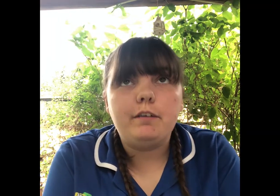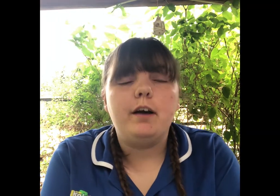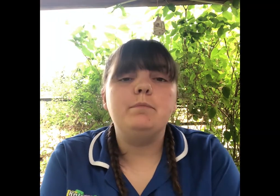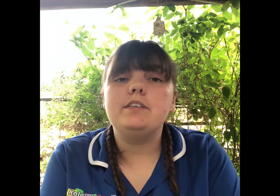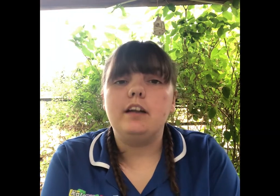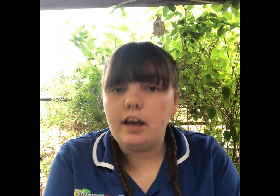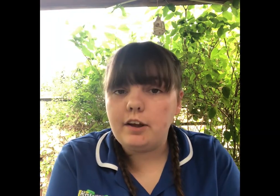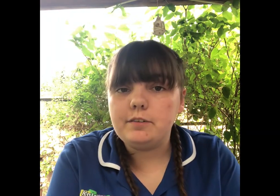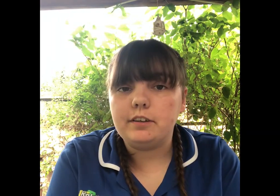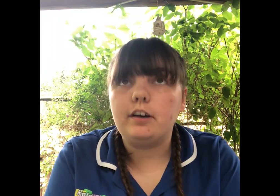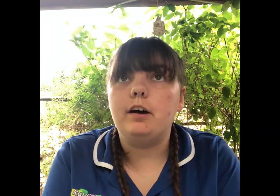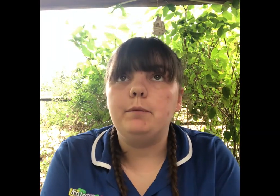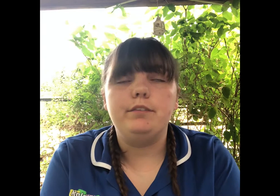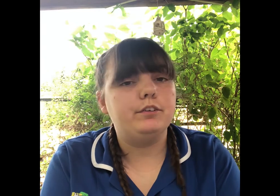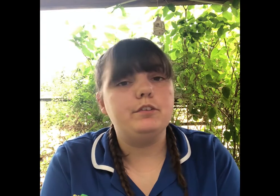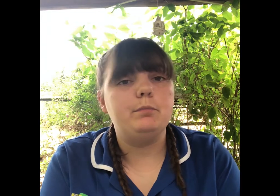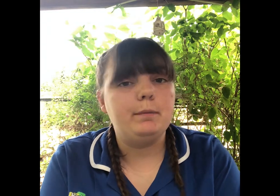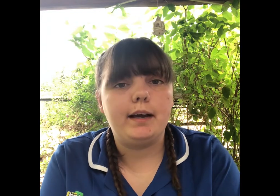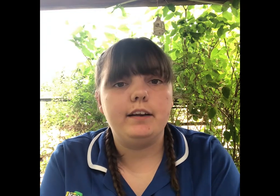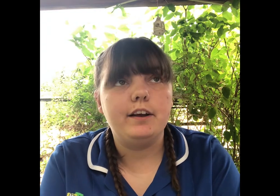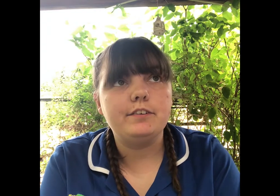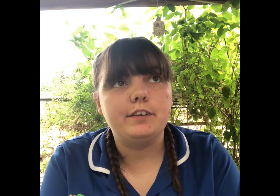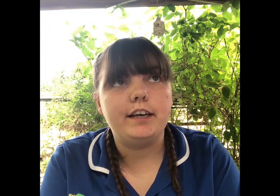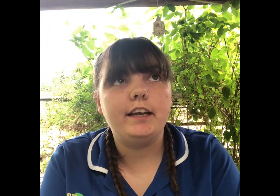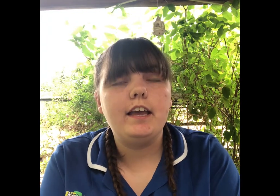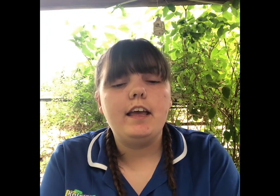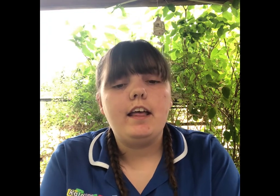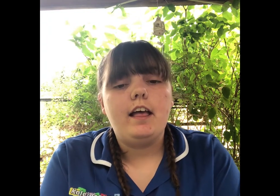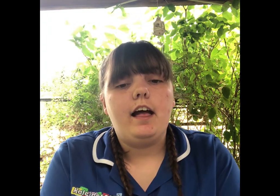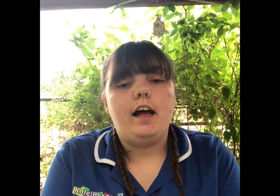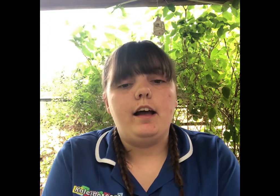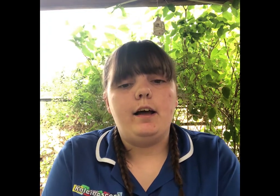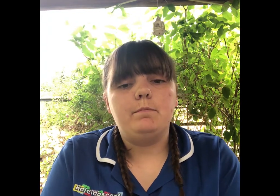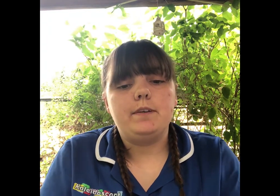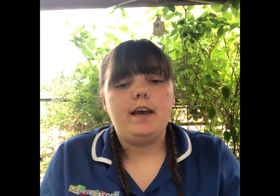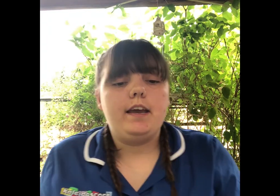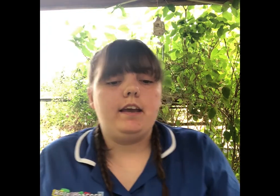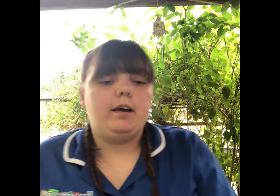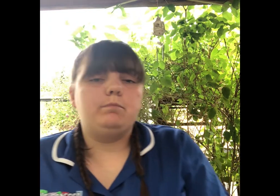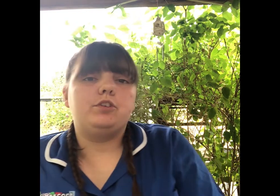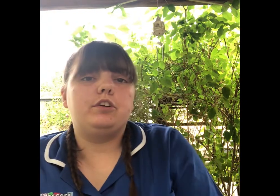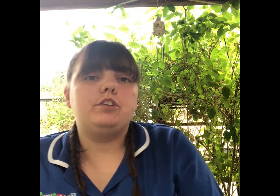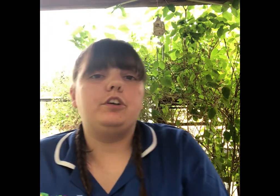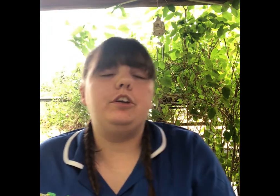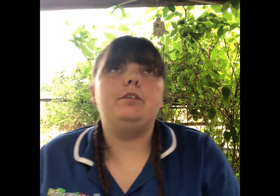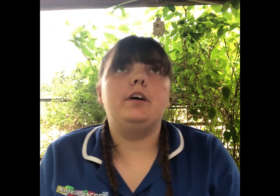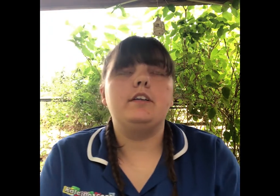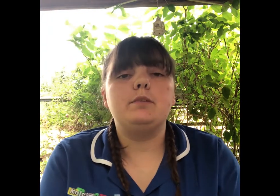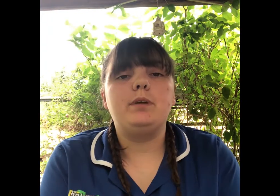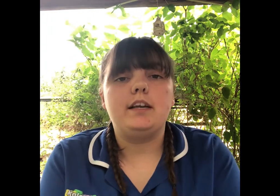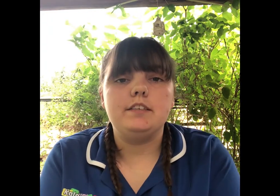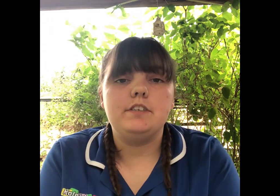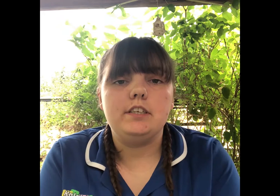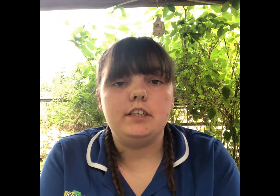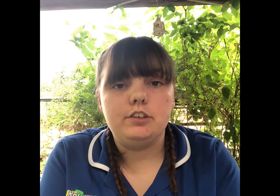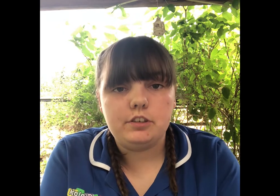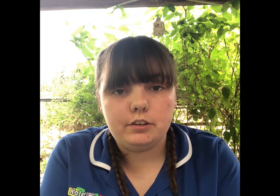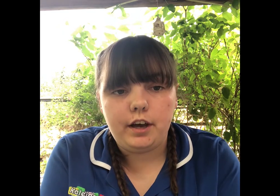I'm missing loads and I can't wait for us to be back at nursery. Today I'm just going to show you a simple activity that you can do at